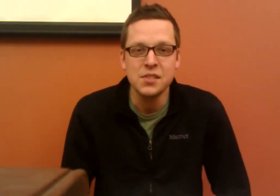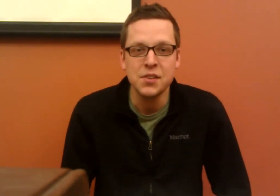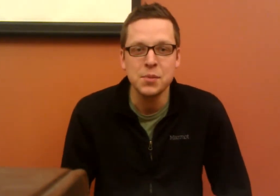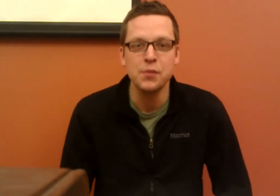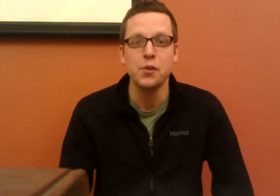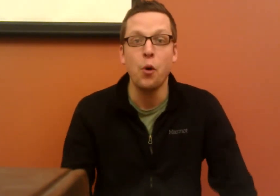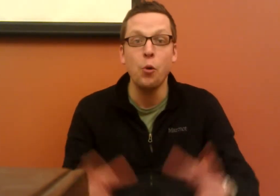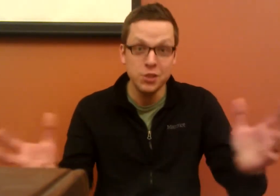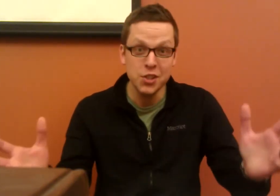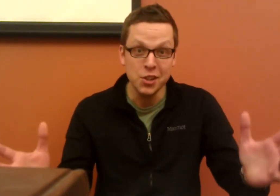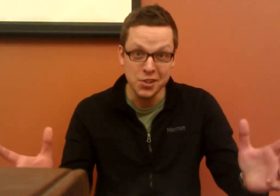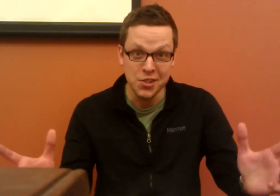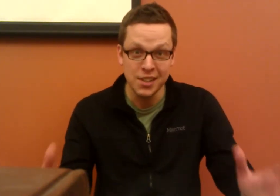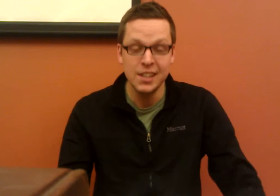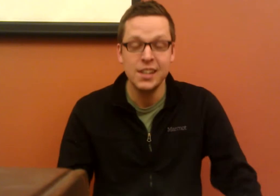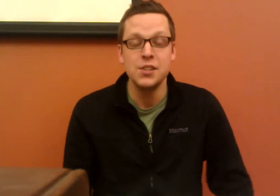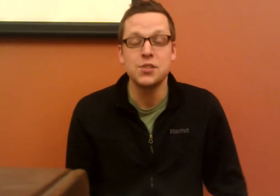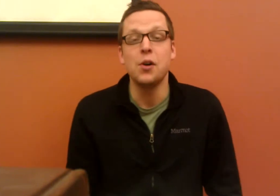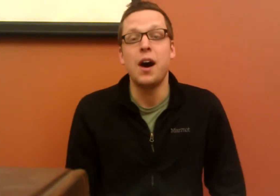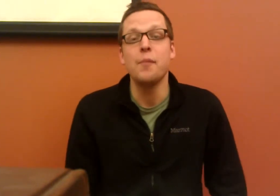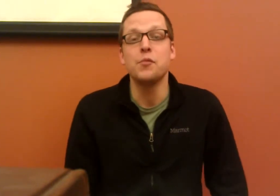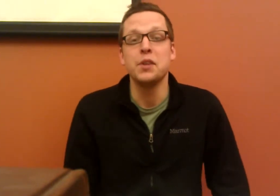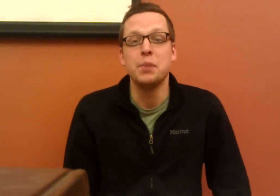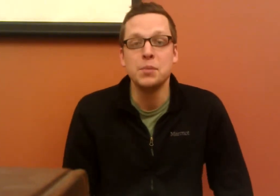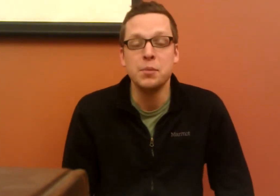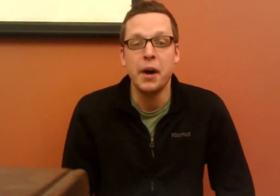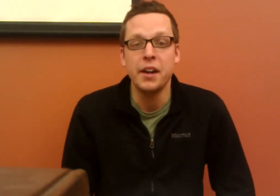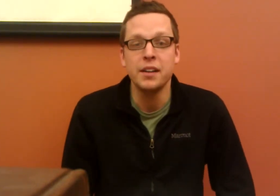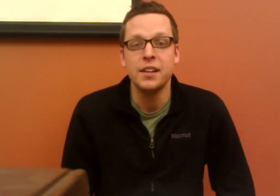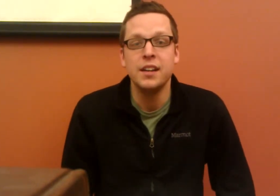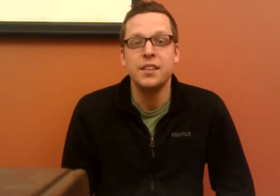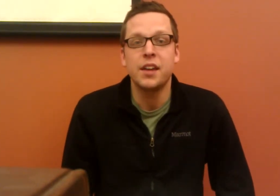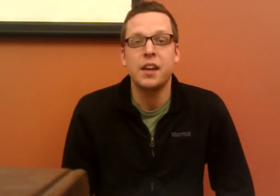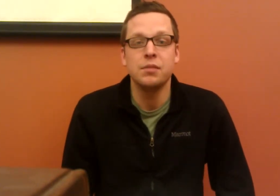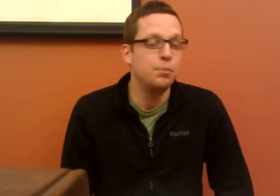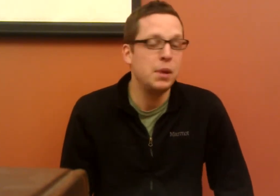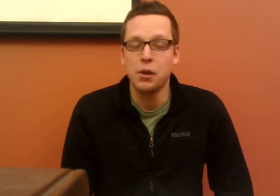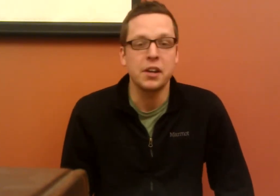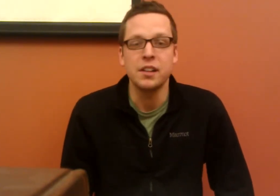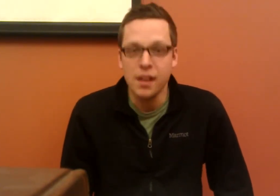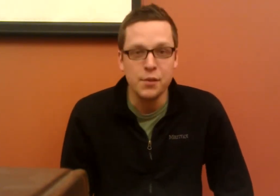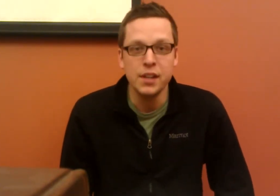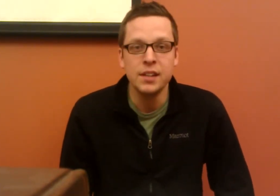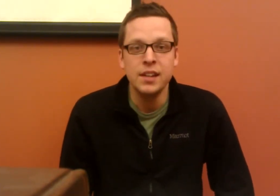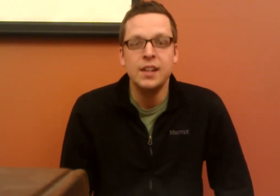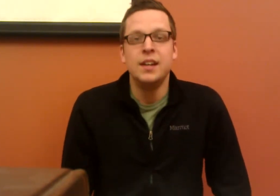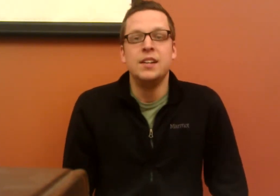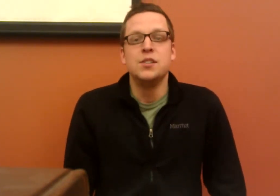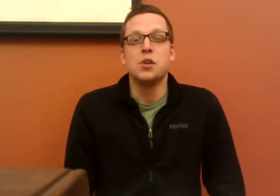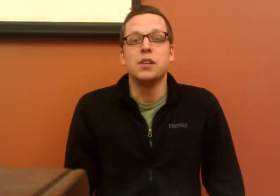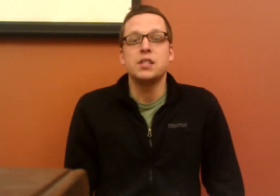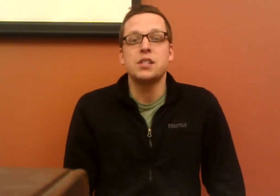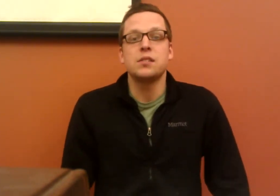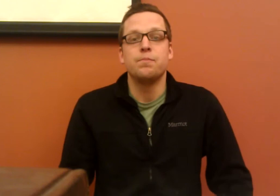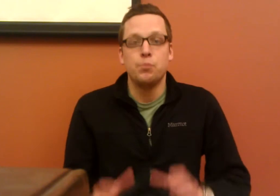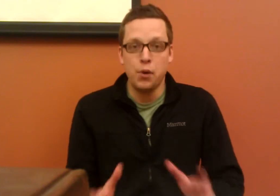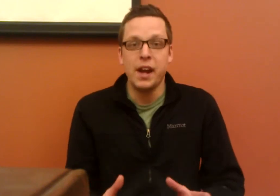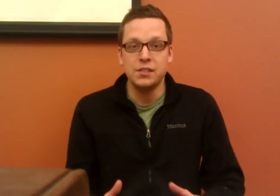Loves Me for the whole church. So I'm really pumped about it. The people are going to love it. So let's practice.